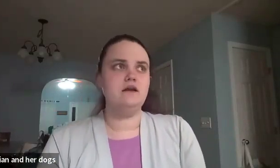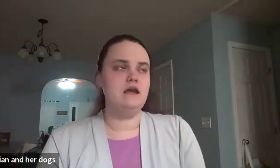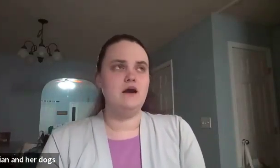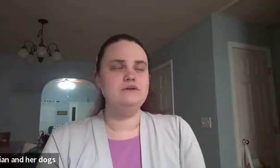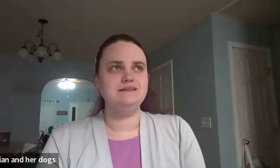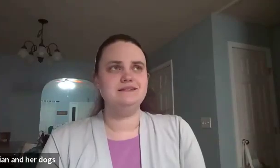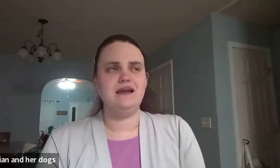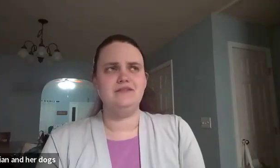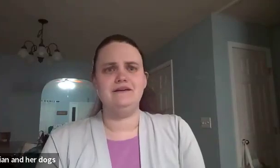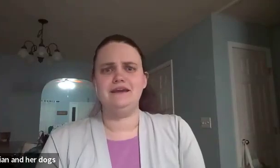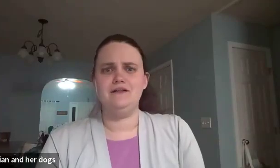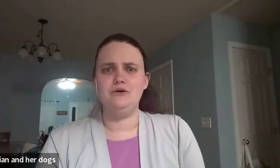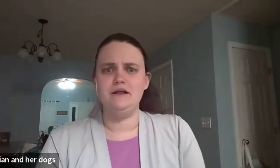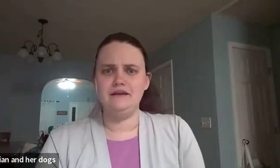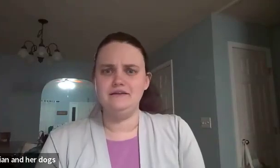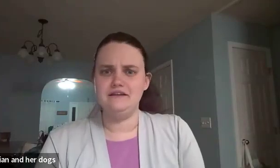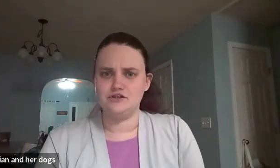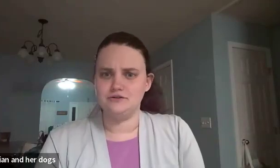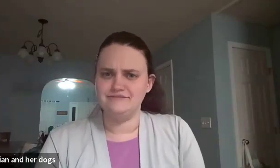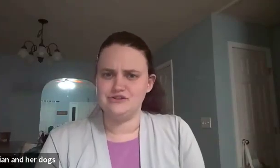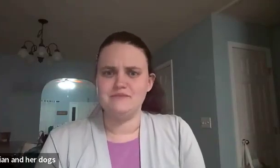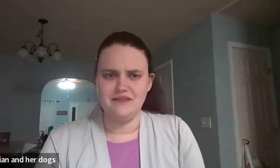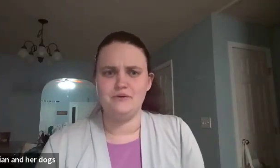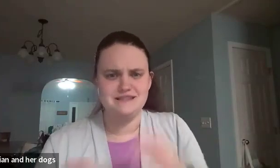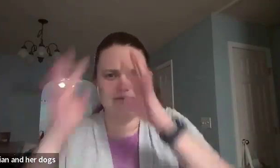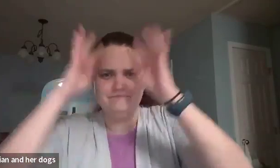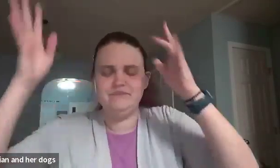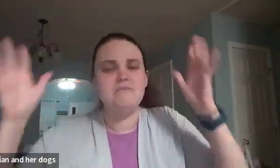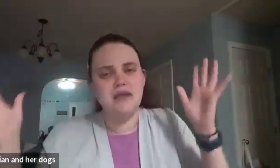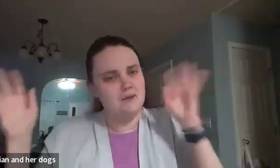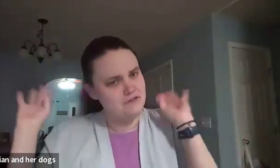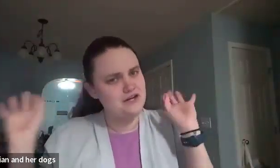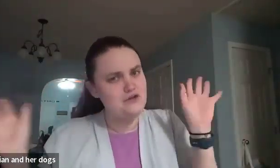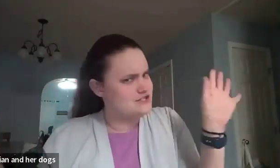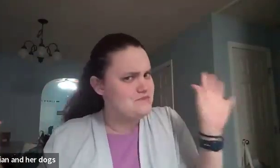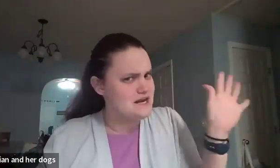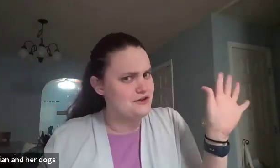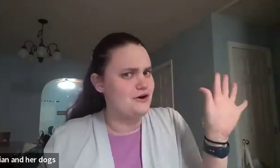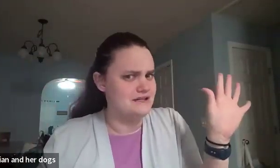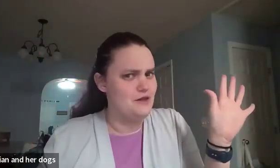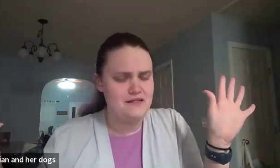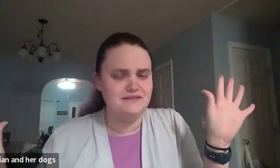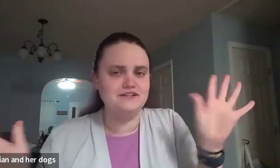about I always like to say, I think like a yellow bellied lizard or something like that. I always kind of not make up, but I know there's something out there called a yellow bellied